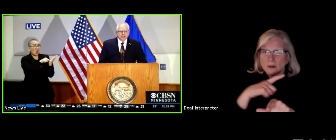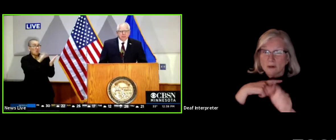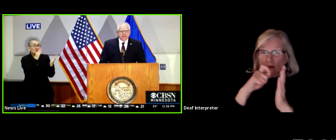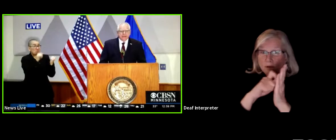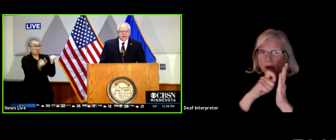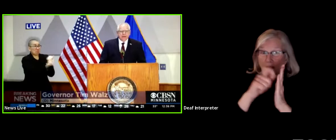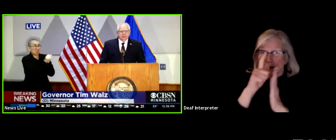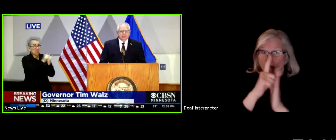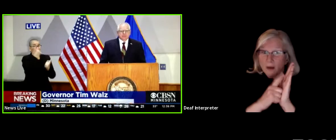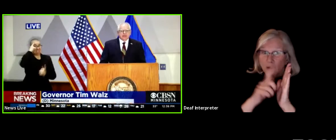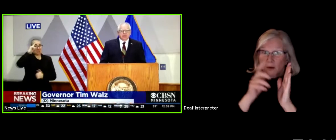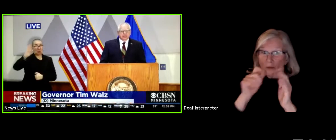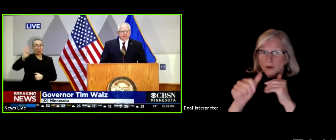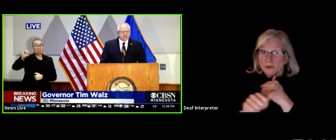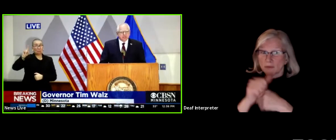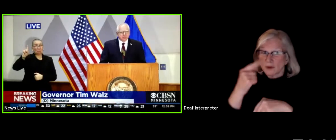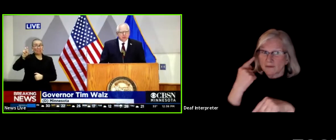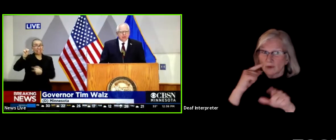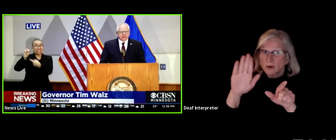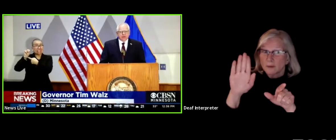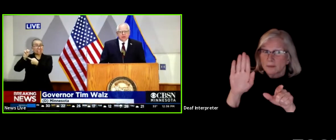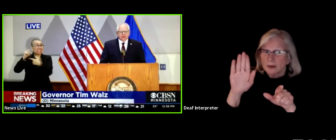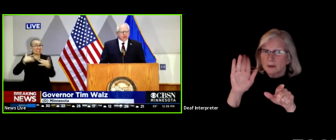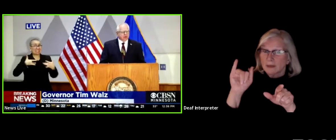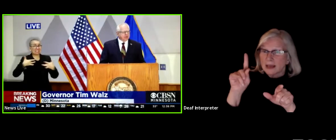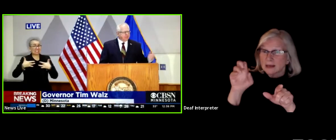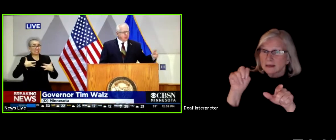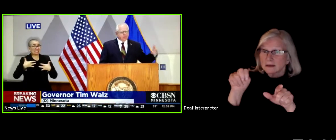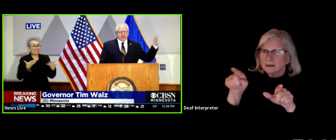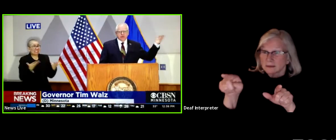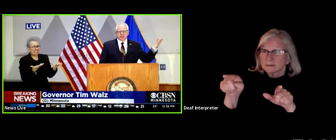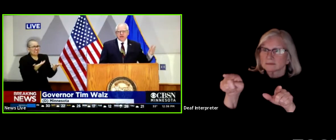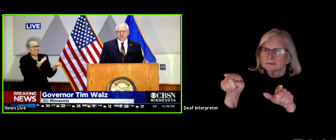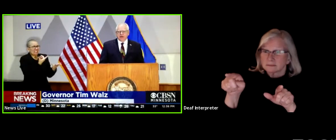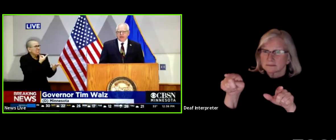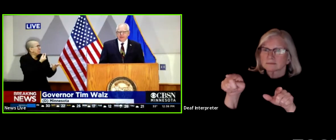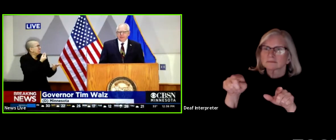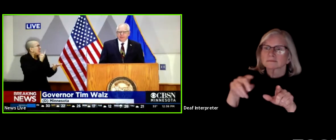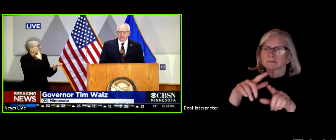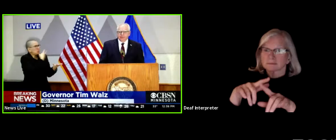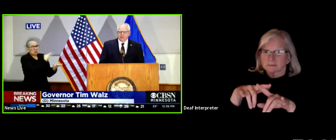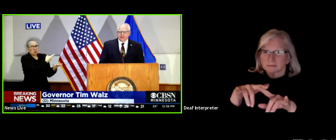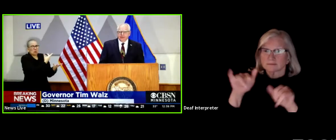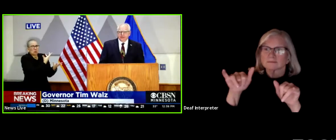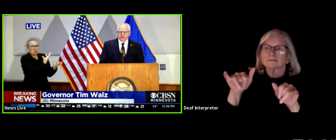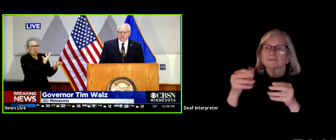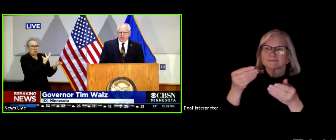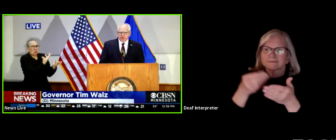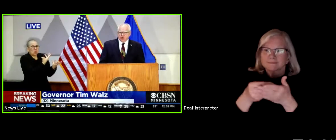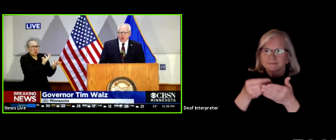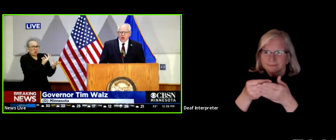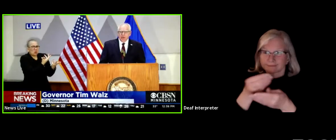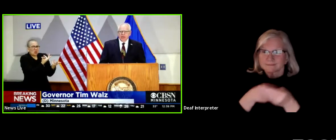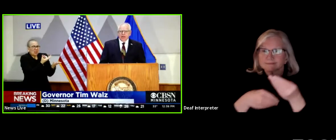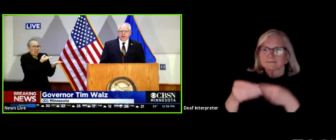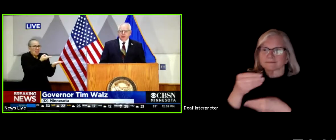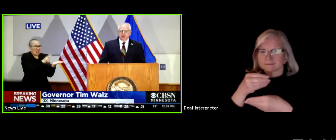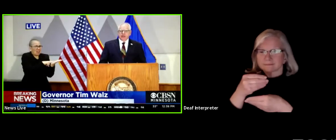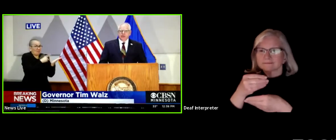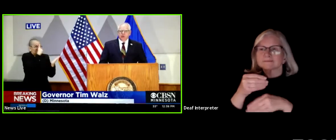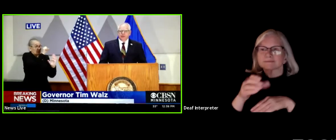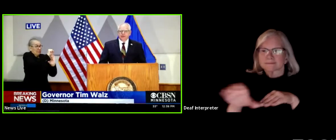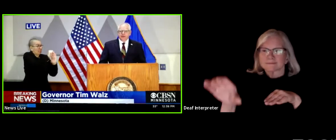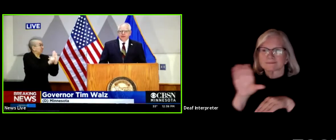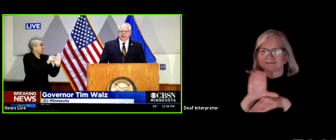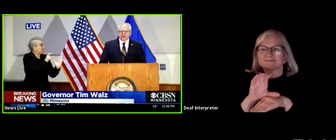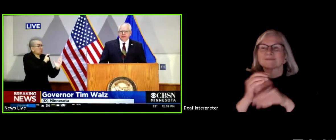Yeah, the question being the simultaneous budget requests on security for the use of the state patrol. We're